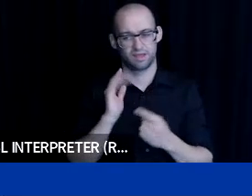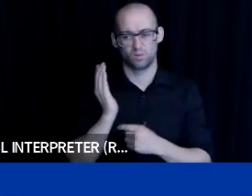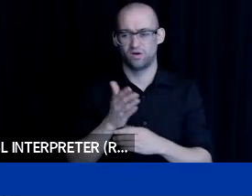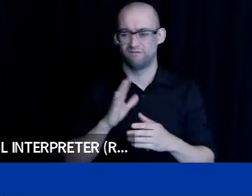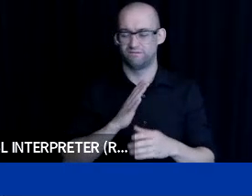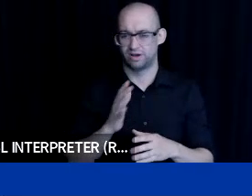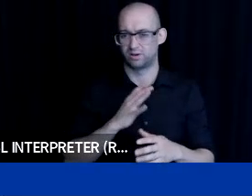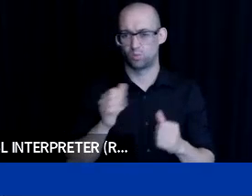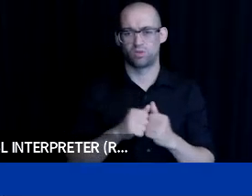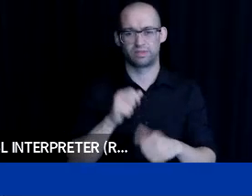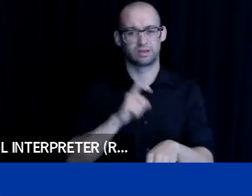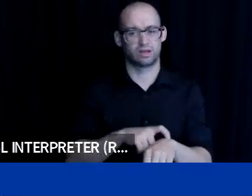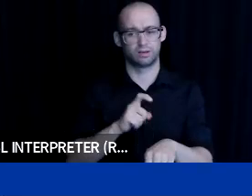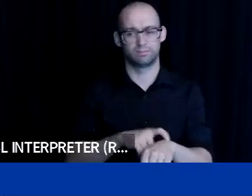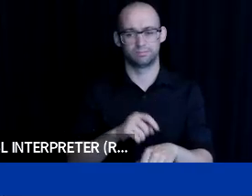time right now. So